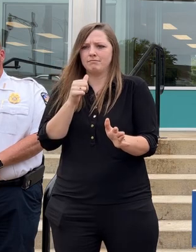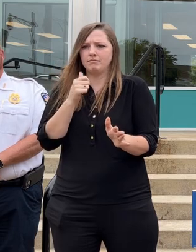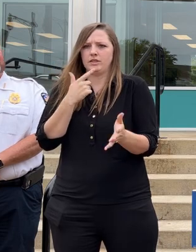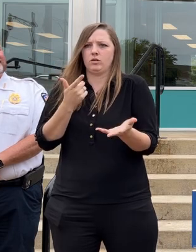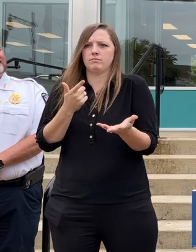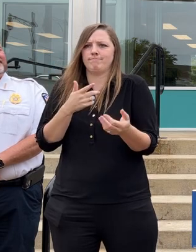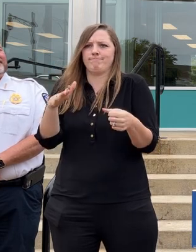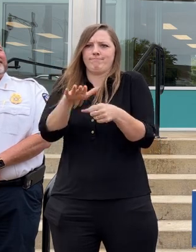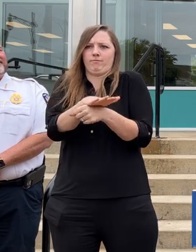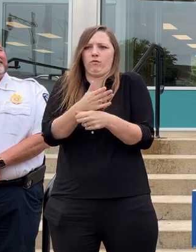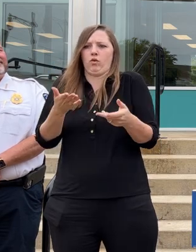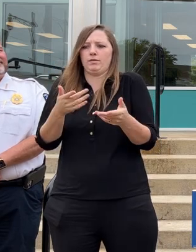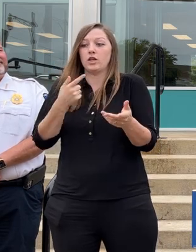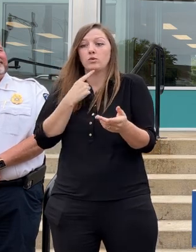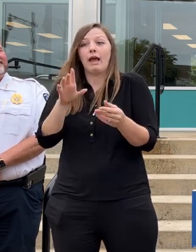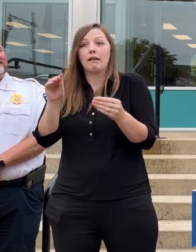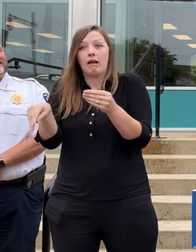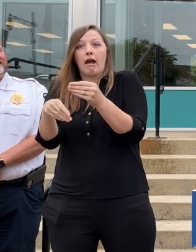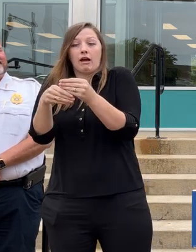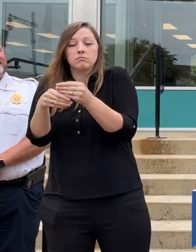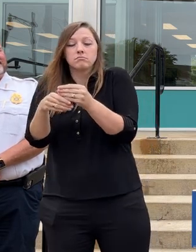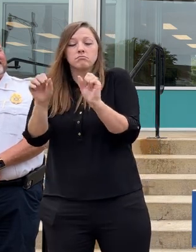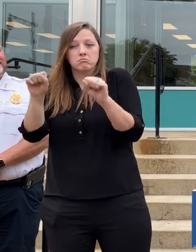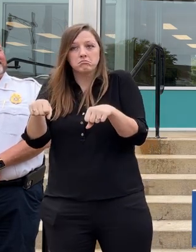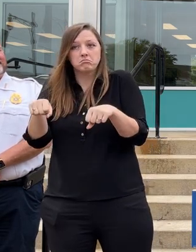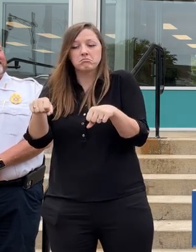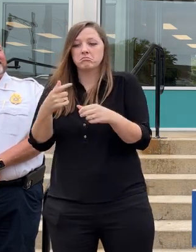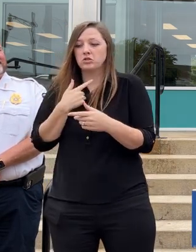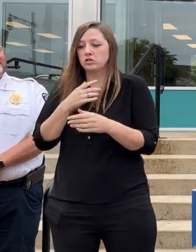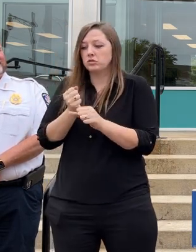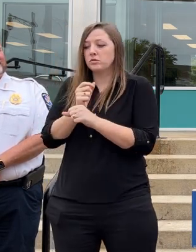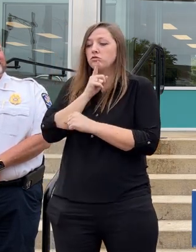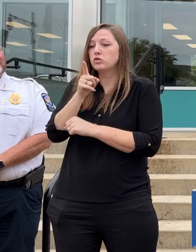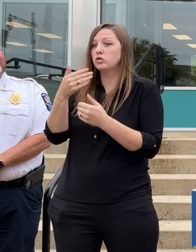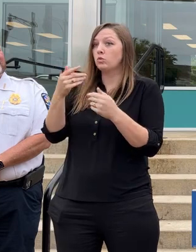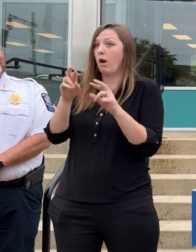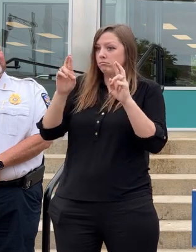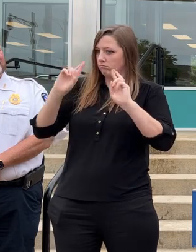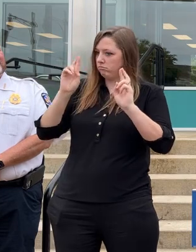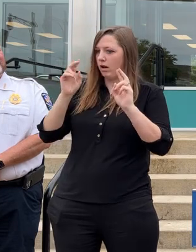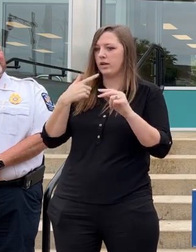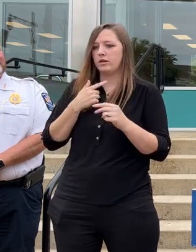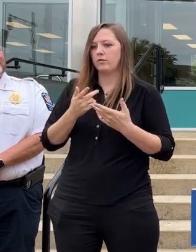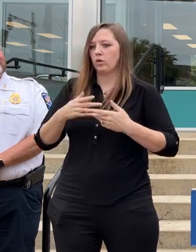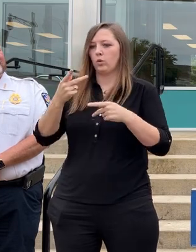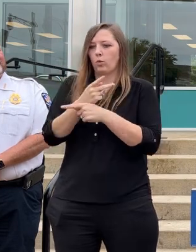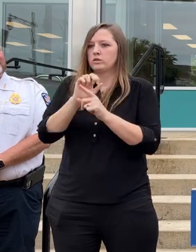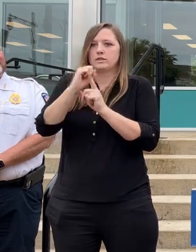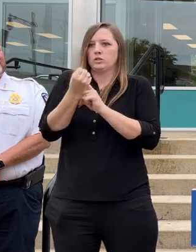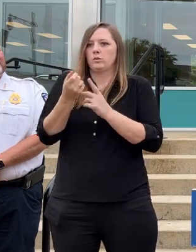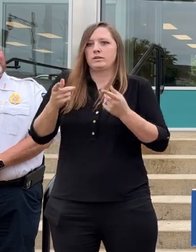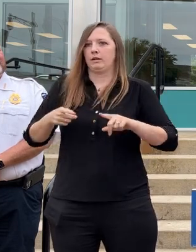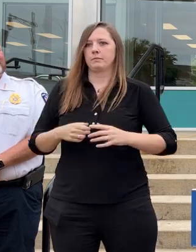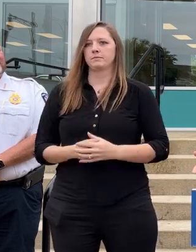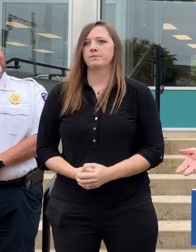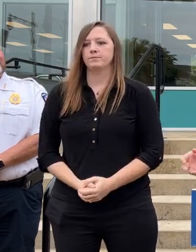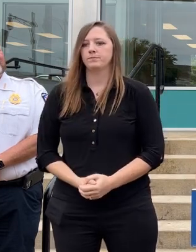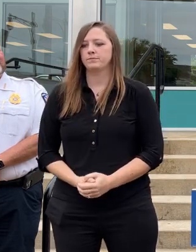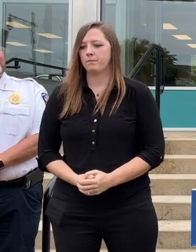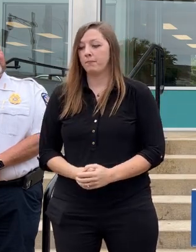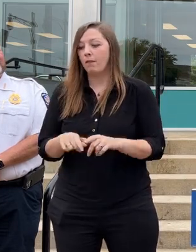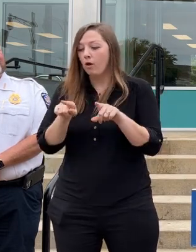other things that you can put in your emergency preparedness kits to ensure that you're prepared for the worst-case situation. You should also, in addition